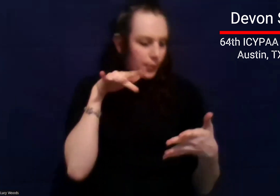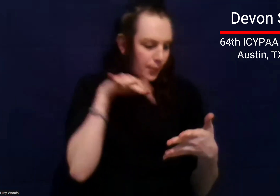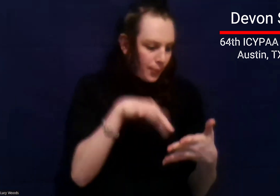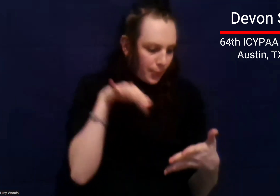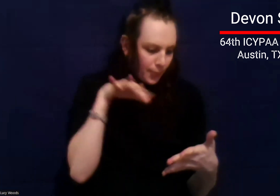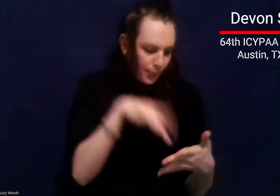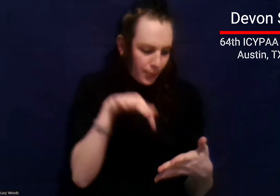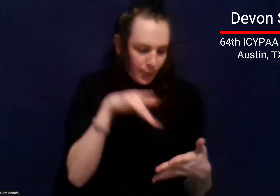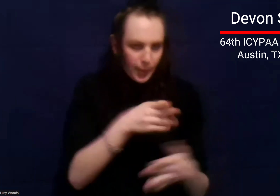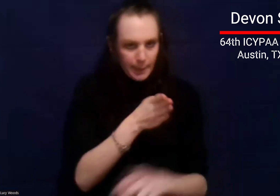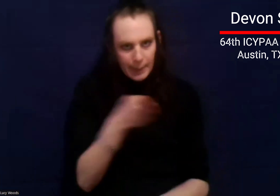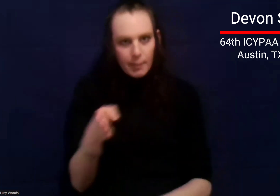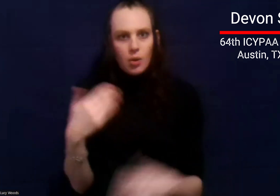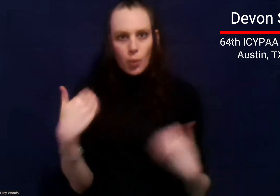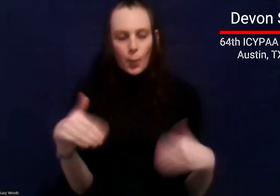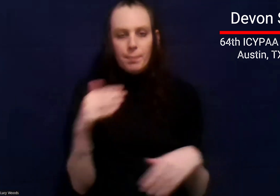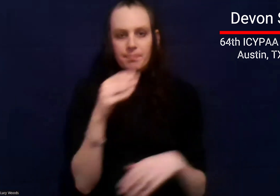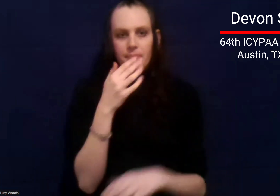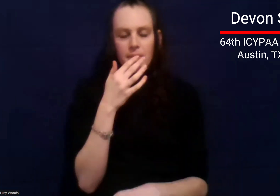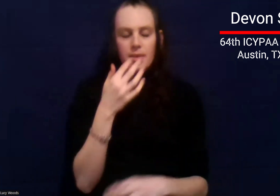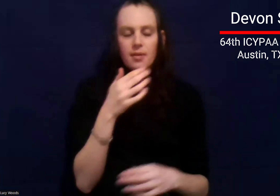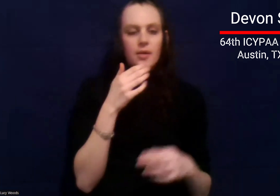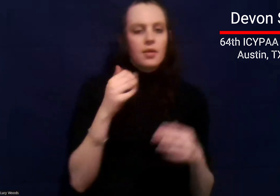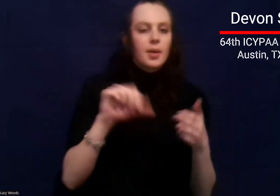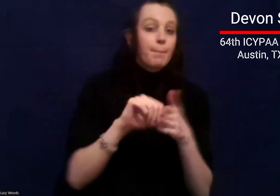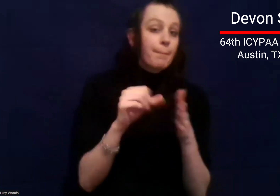I'm pulling the topic off of page 100.